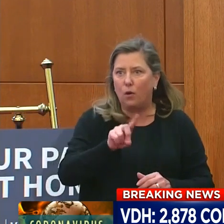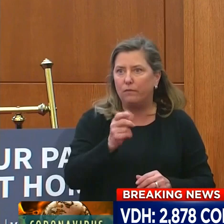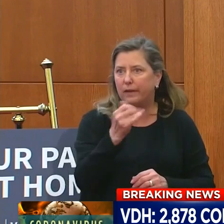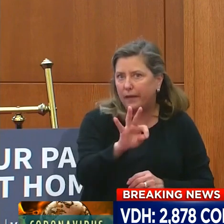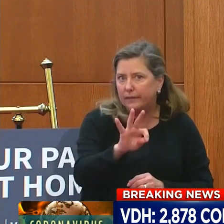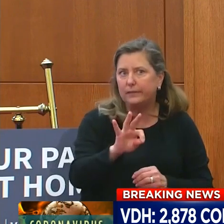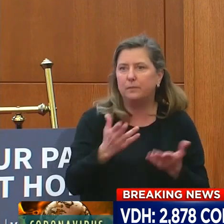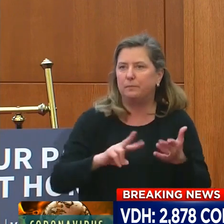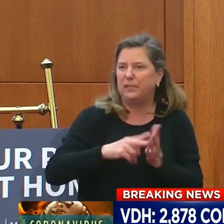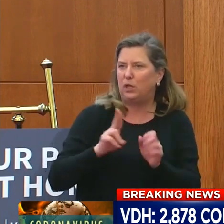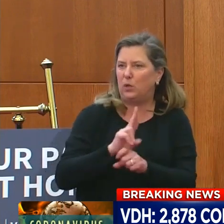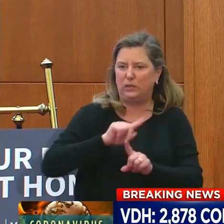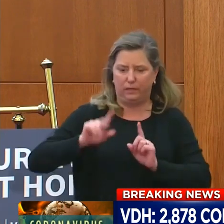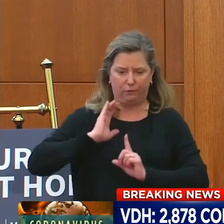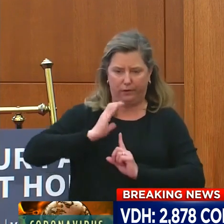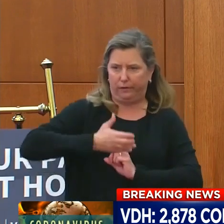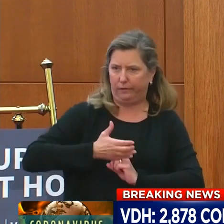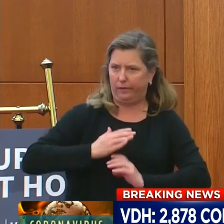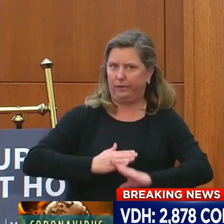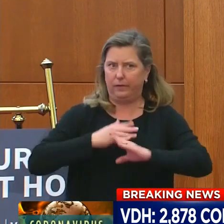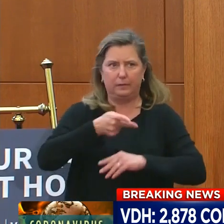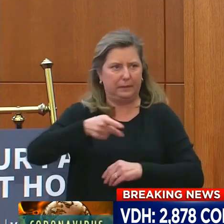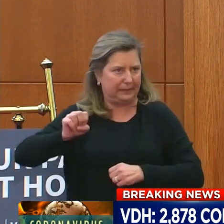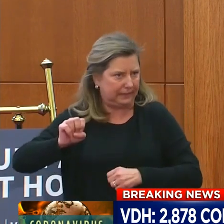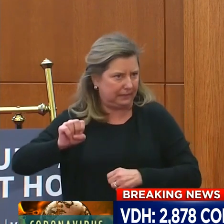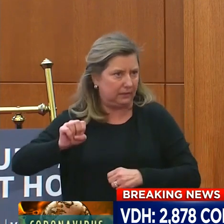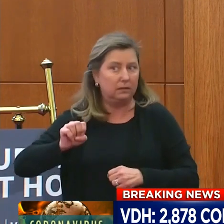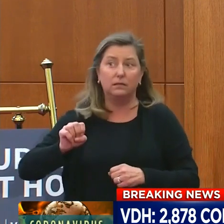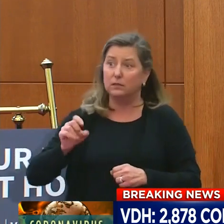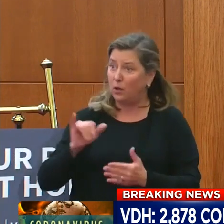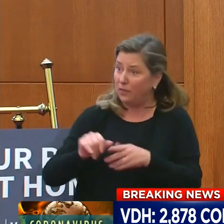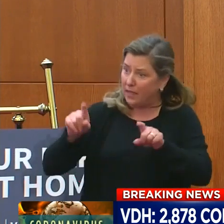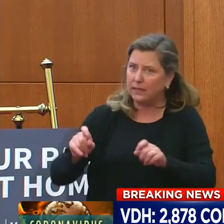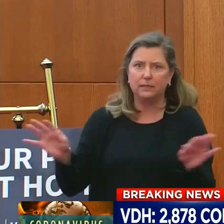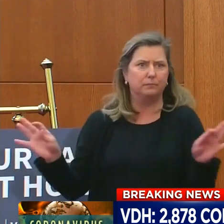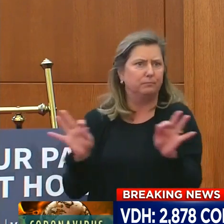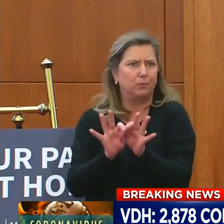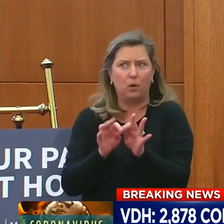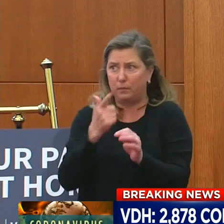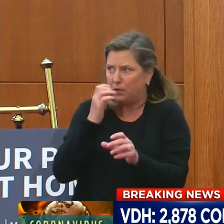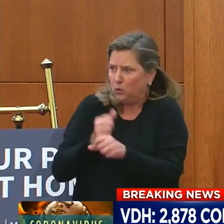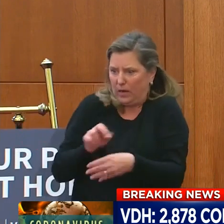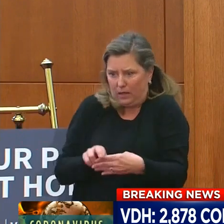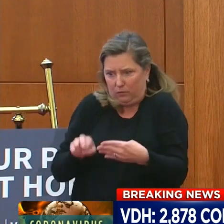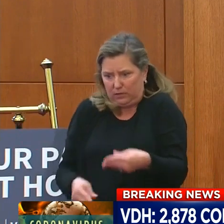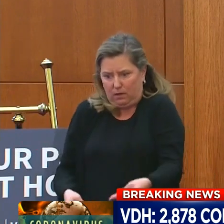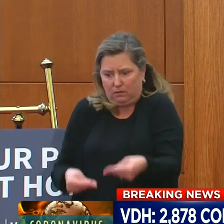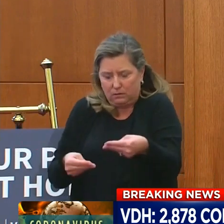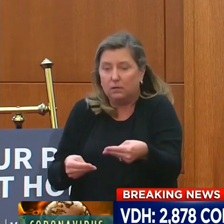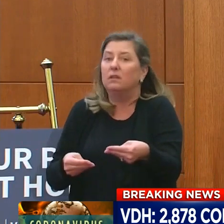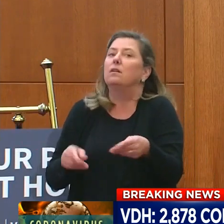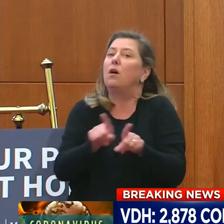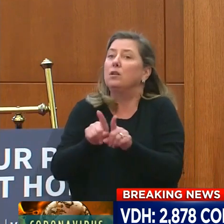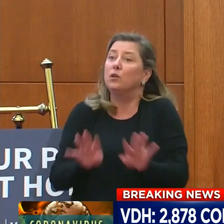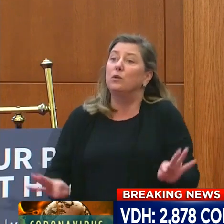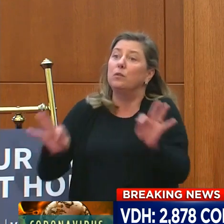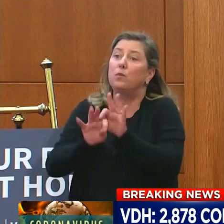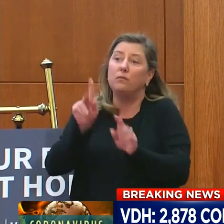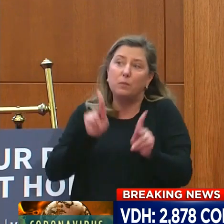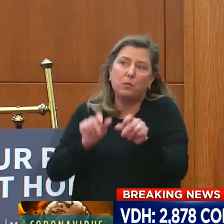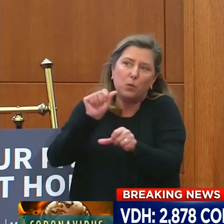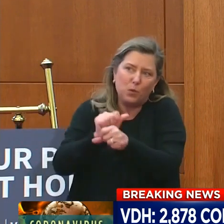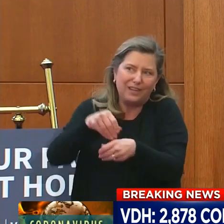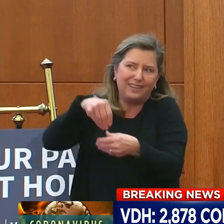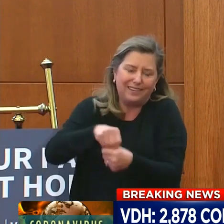So it's important to have that testing because you get the results, but it's critically important for folks who are in the